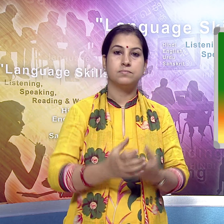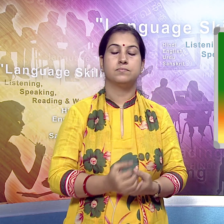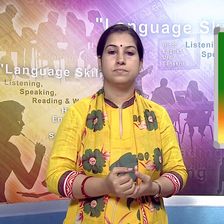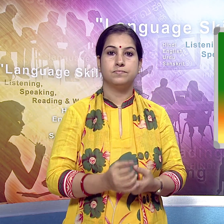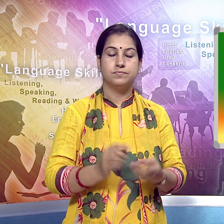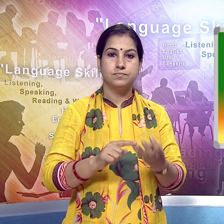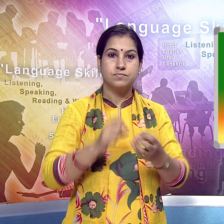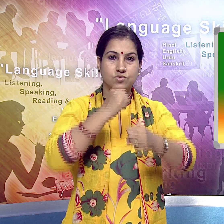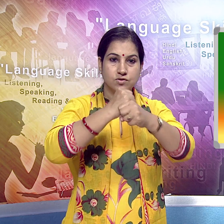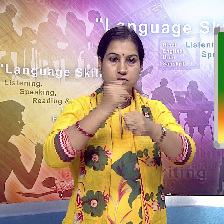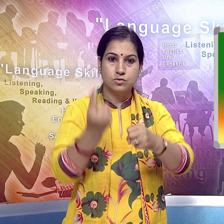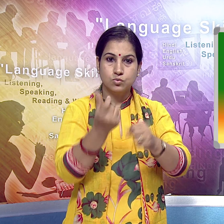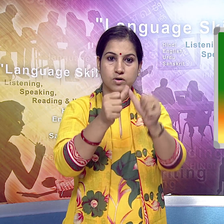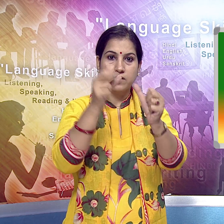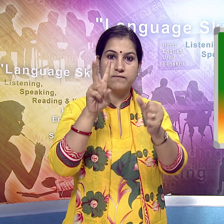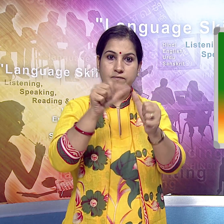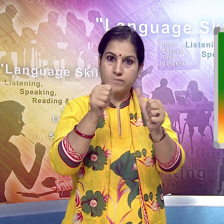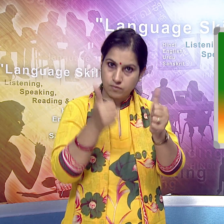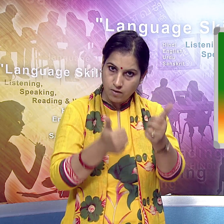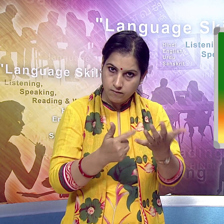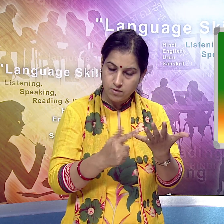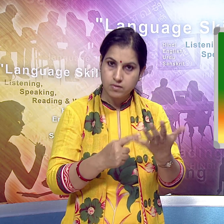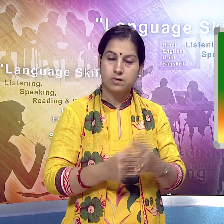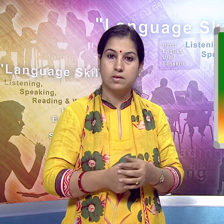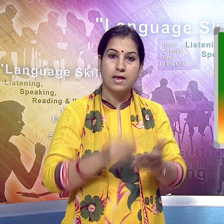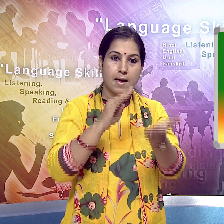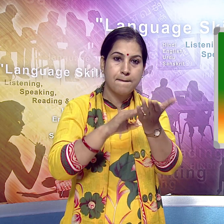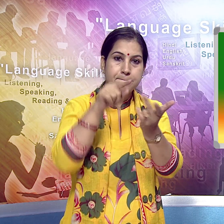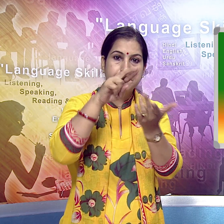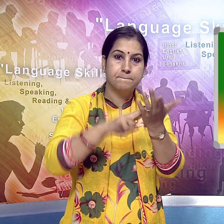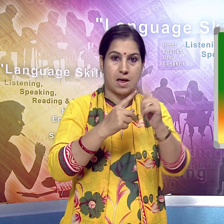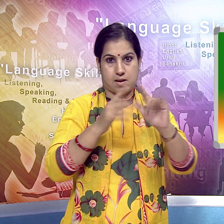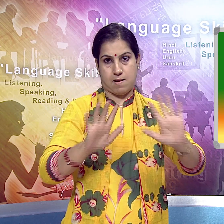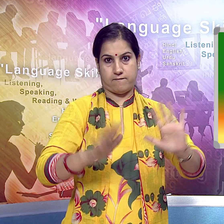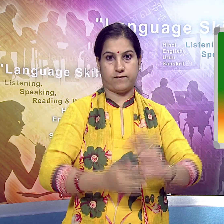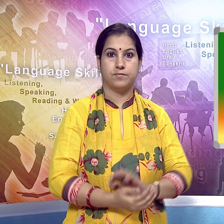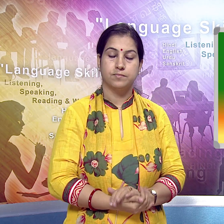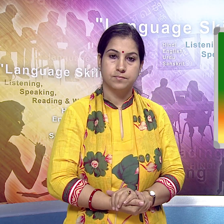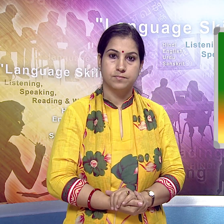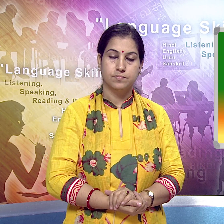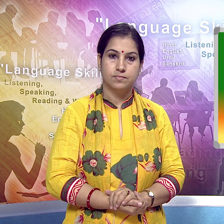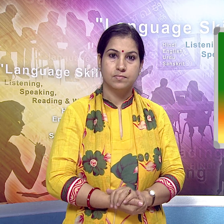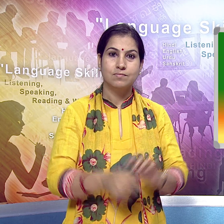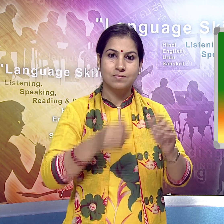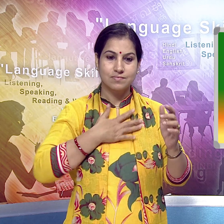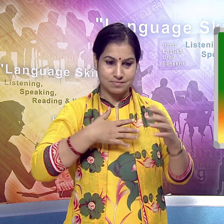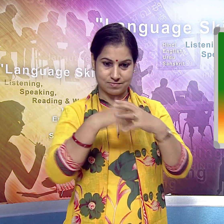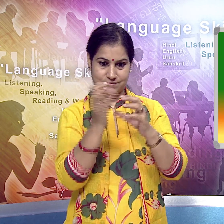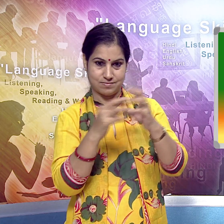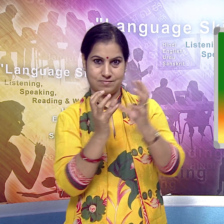guava, mint. cabbage,